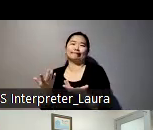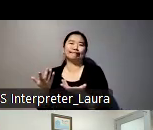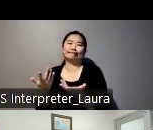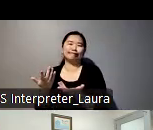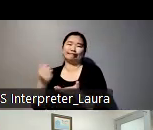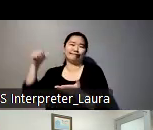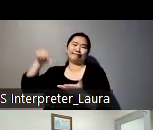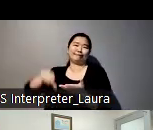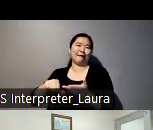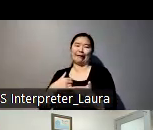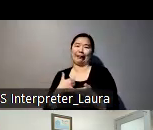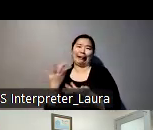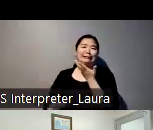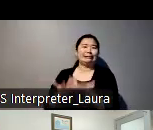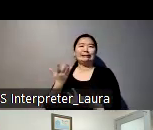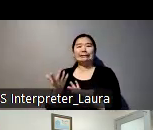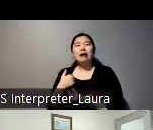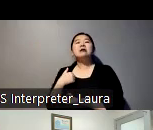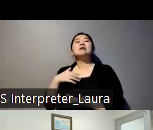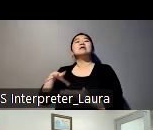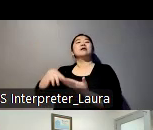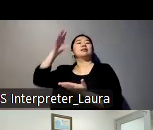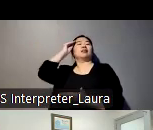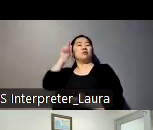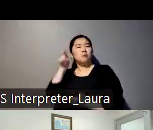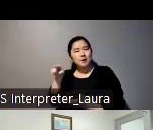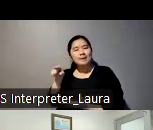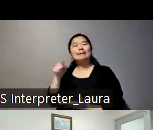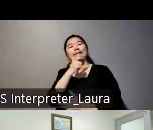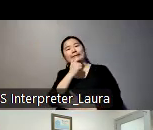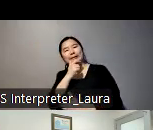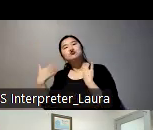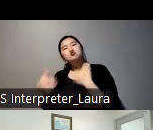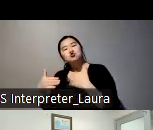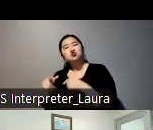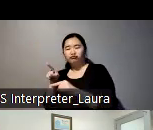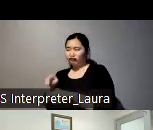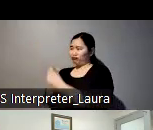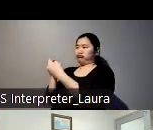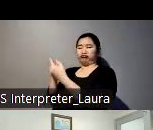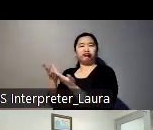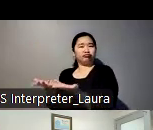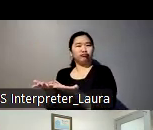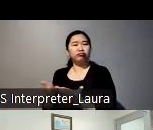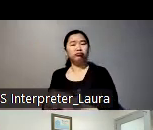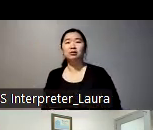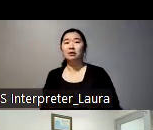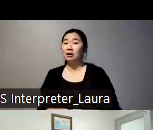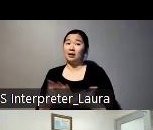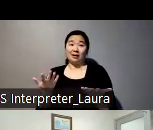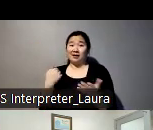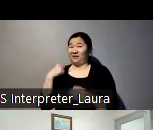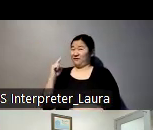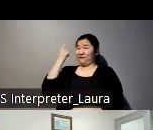Pacific countries. In some TCI members from countries